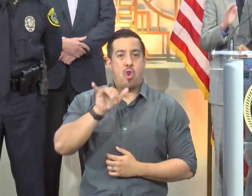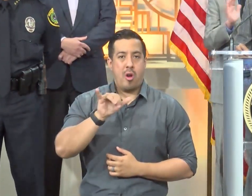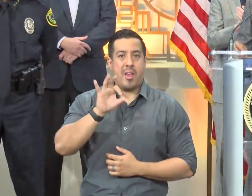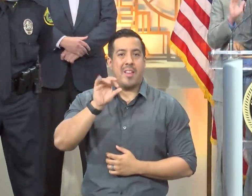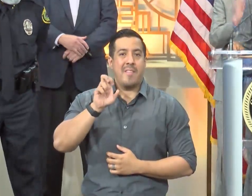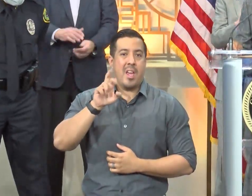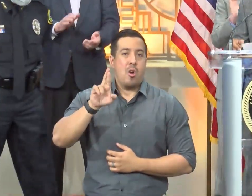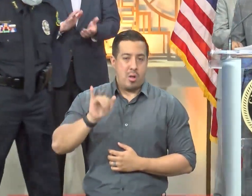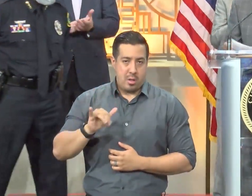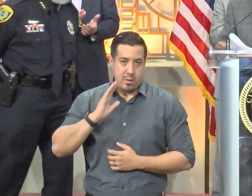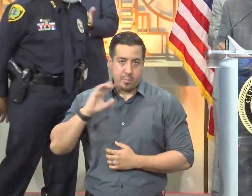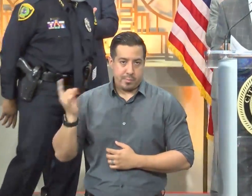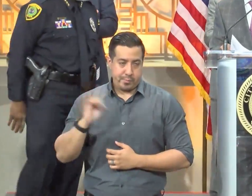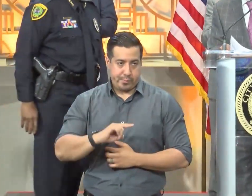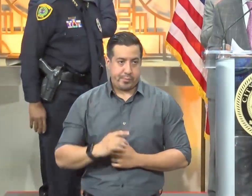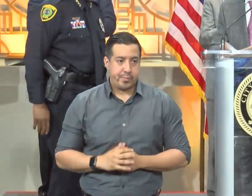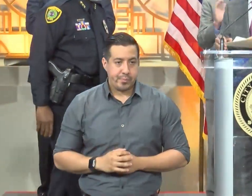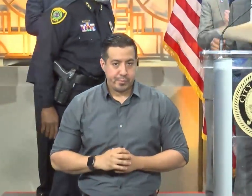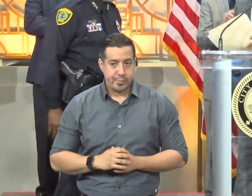Frenner.